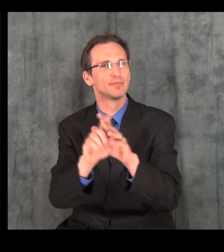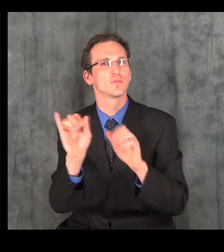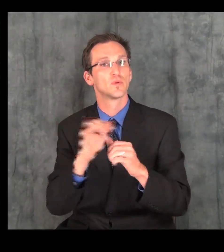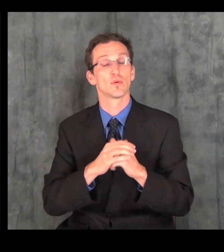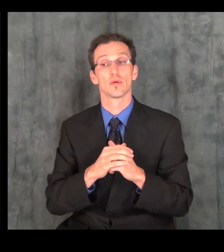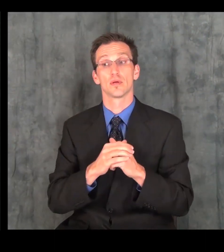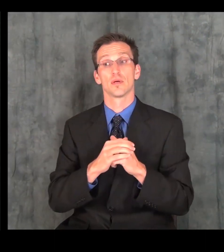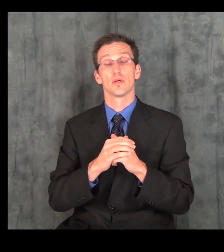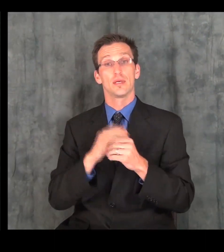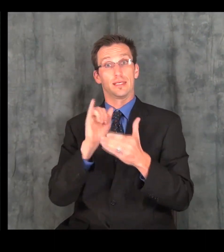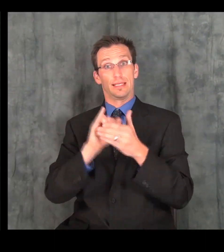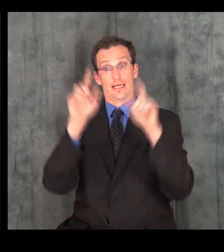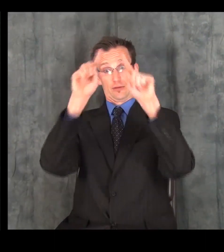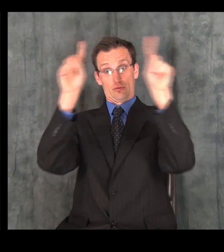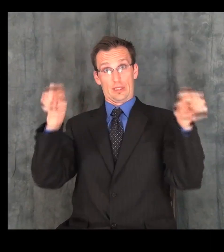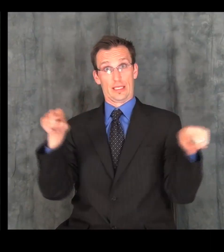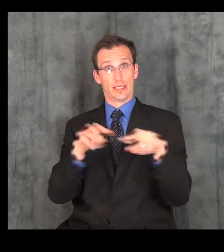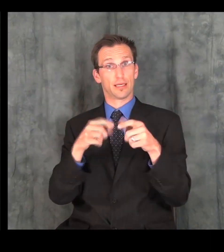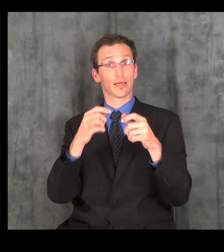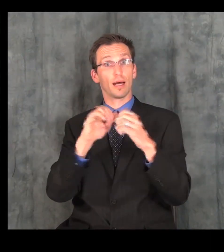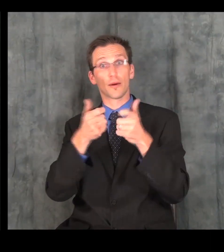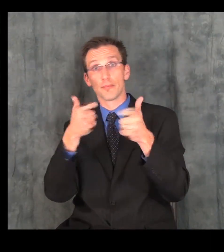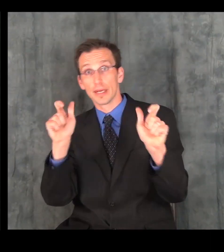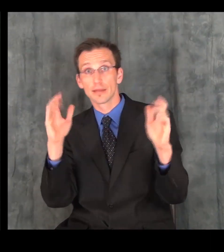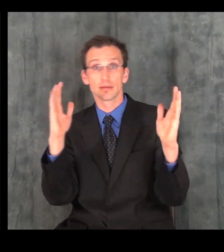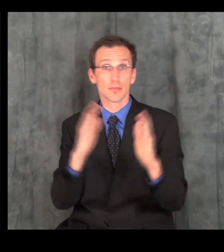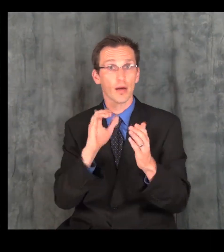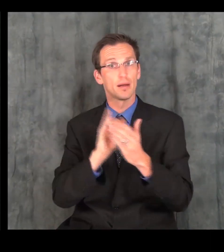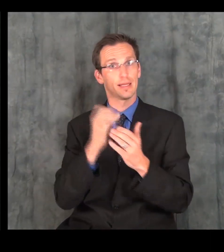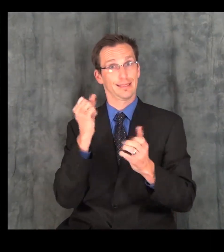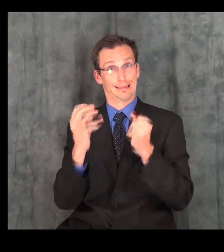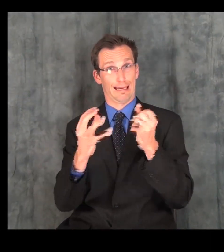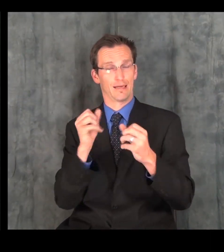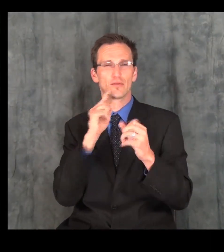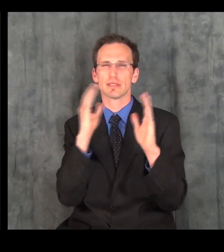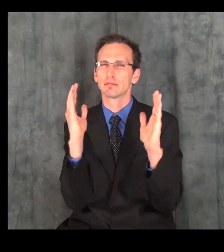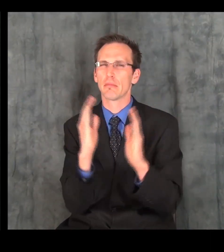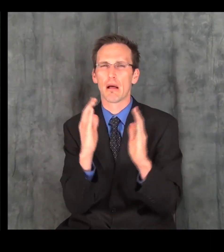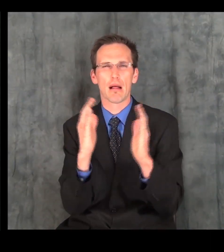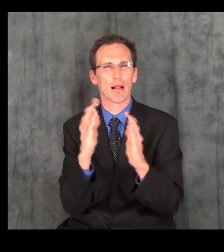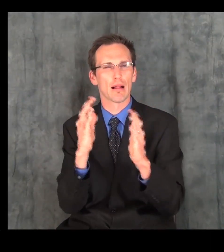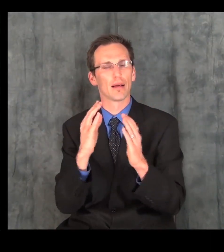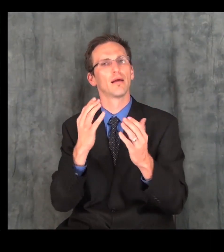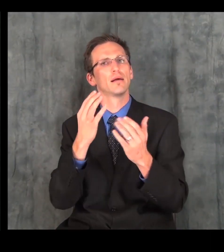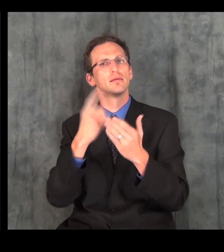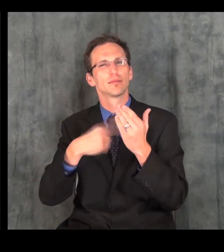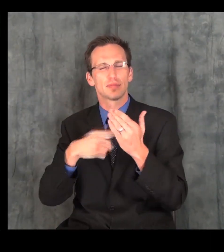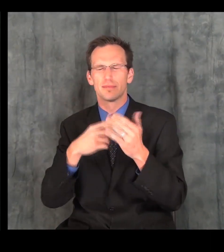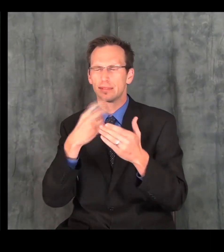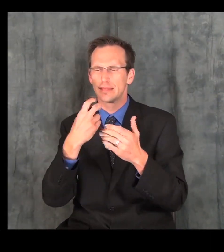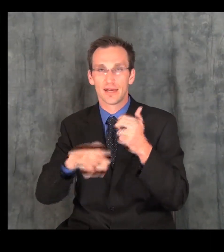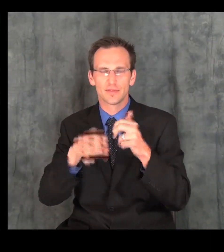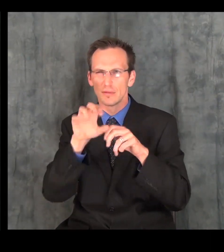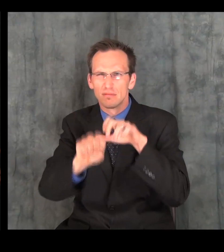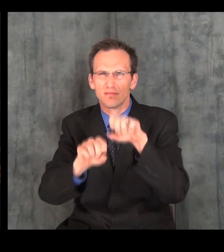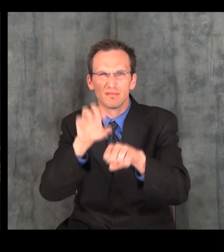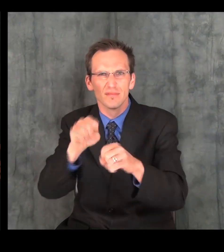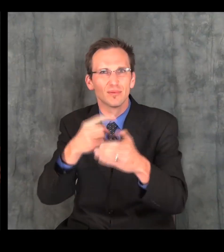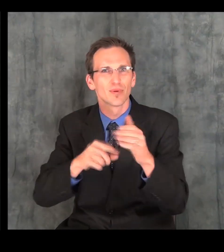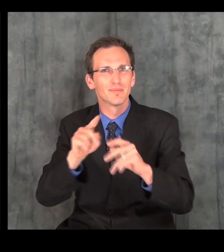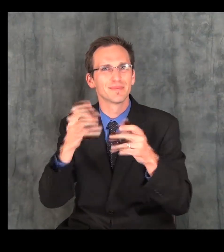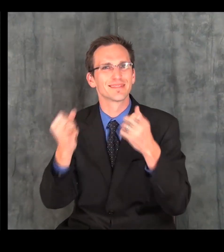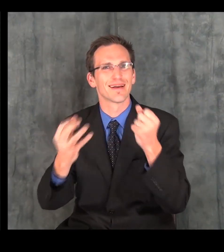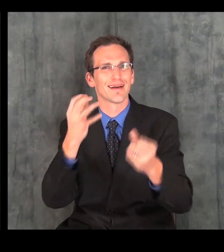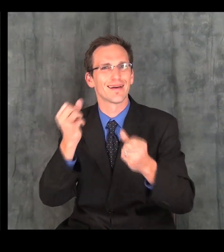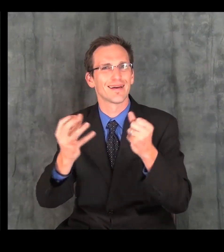on the screen, because you had the different quadrants, meant that the size of the sign was very small, so sometimes it was hard to read what they were signing. And you